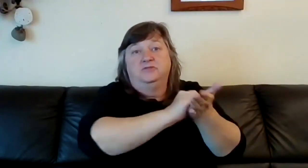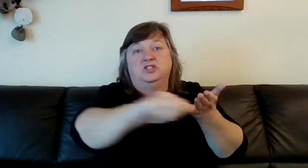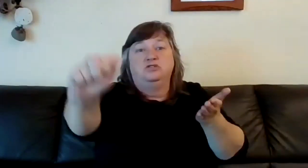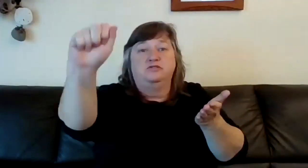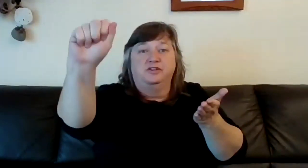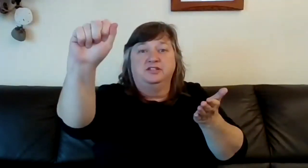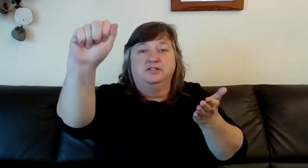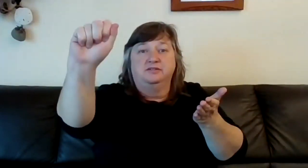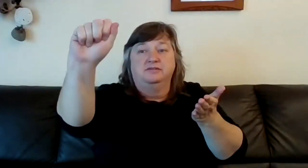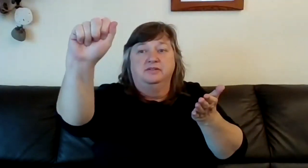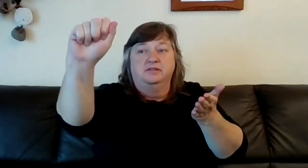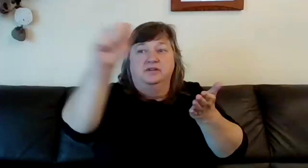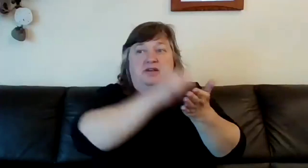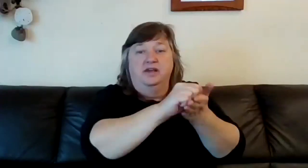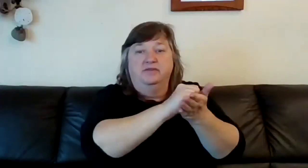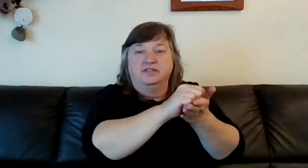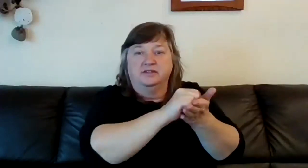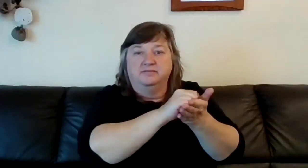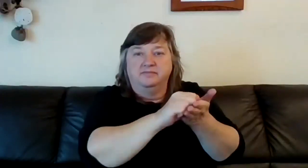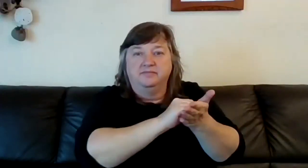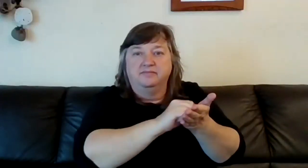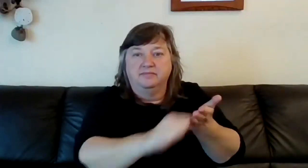just use your fist and erase it.